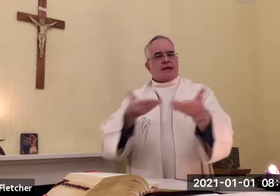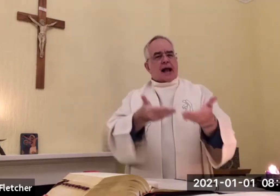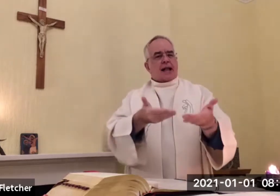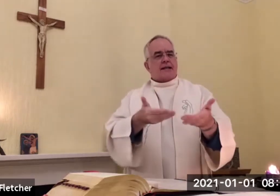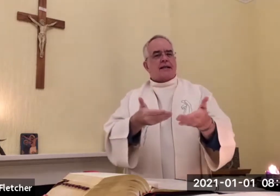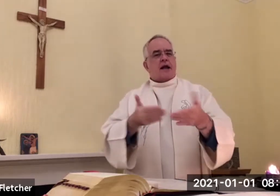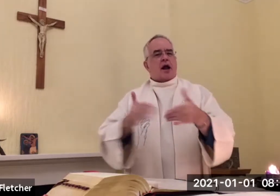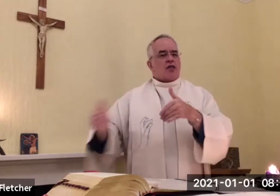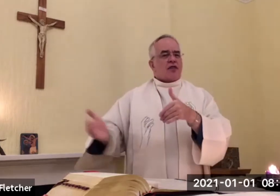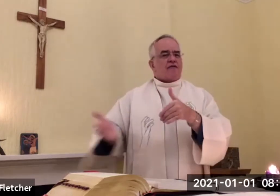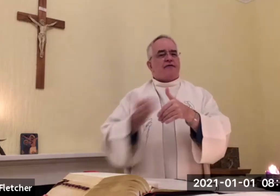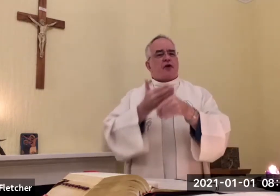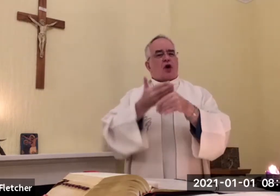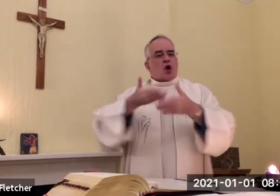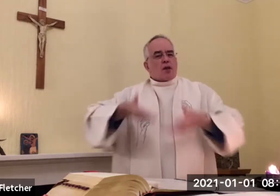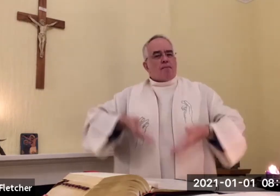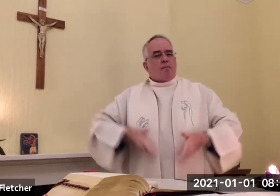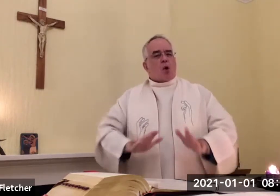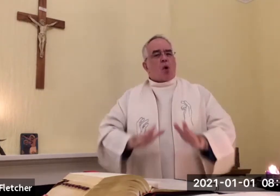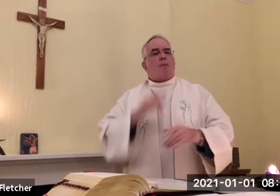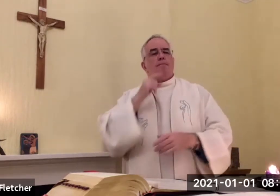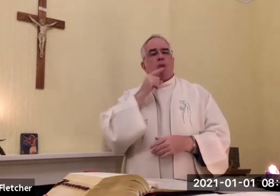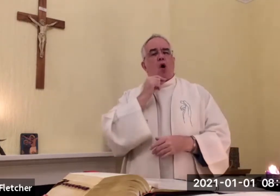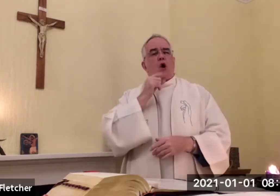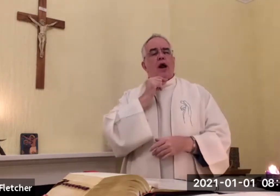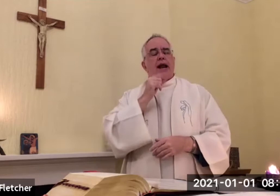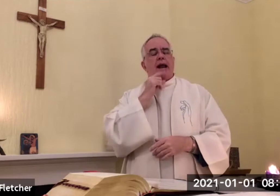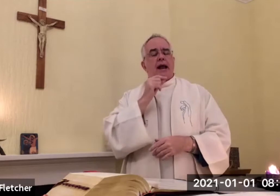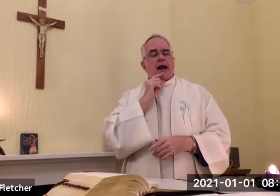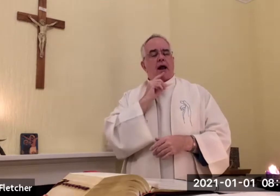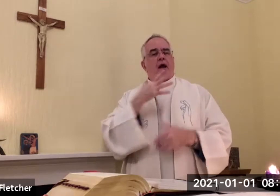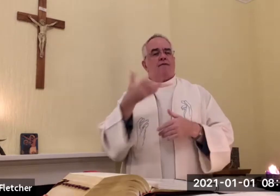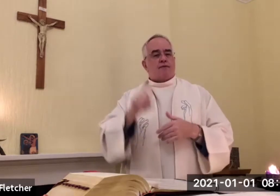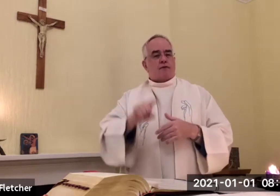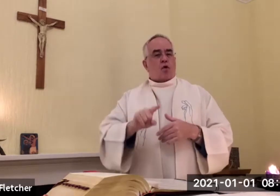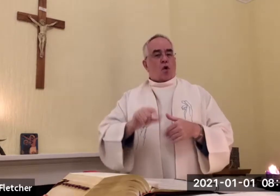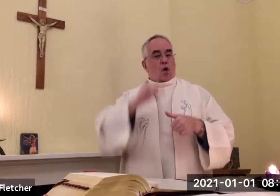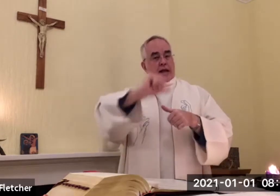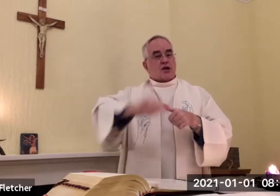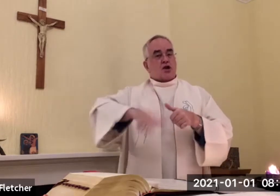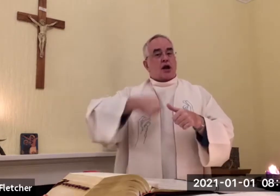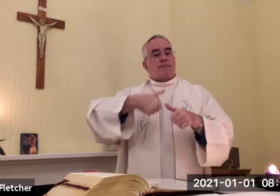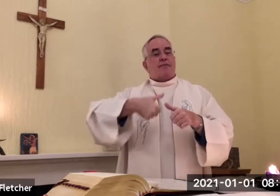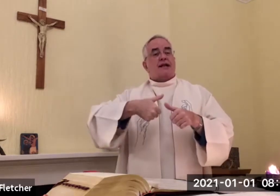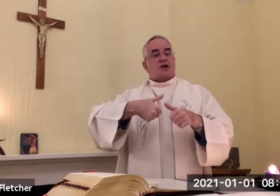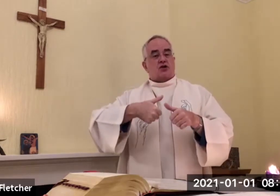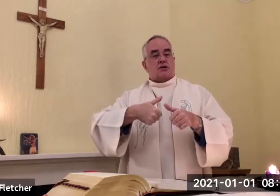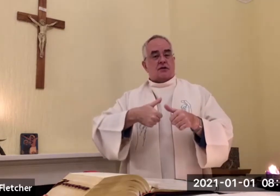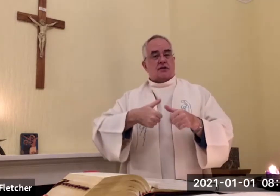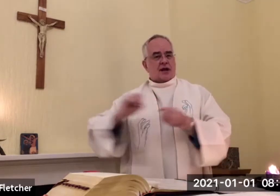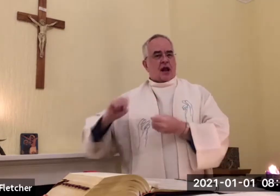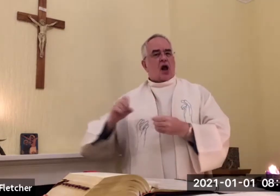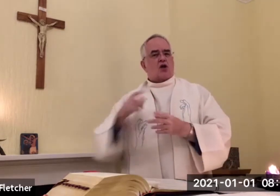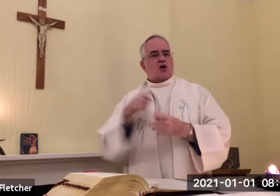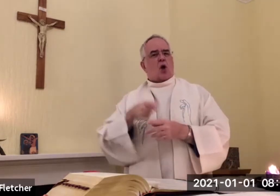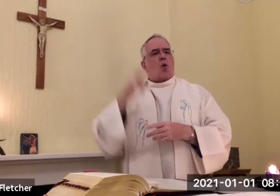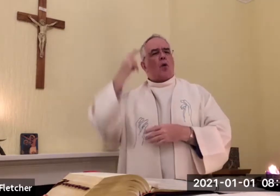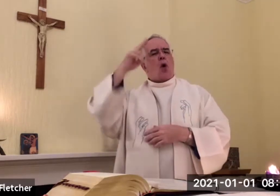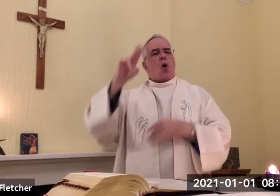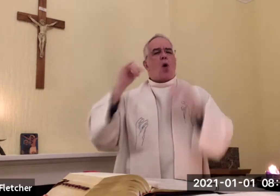present the firstborn boy for circumcision. So it was called